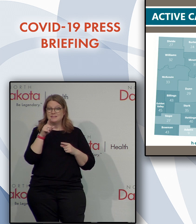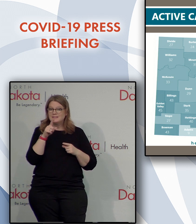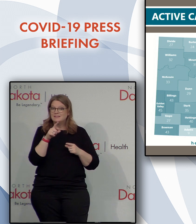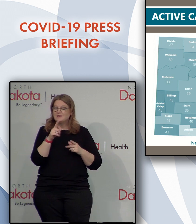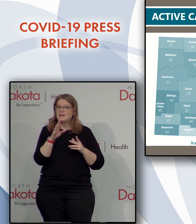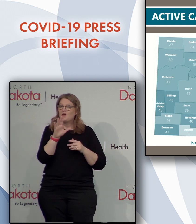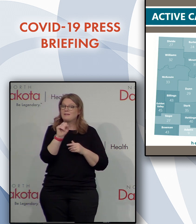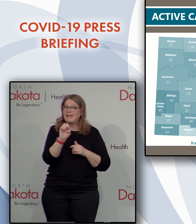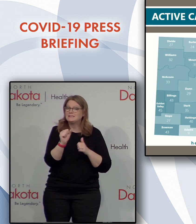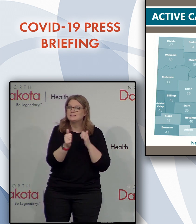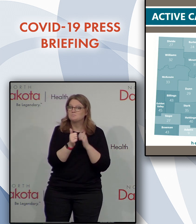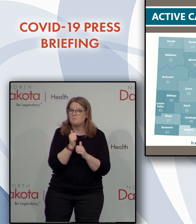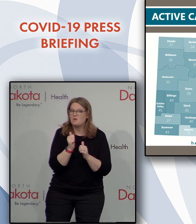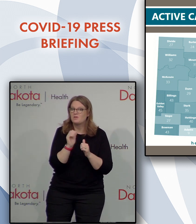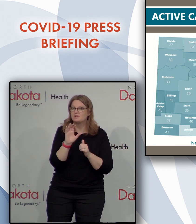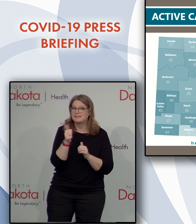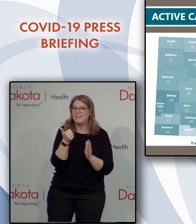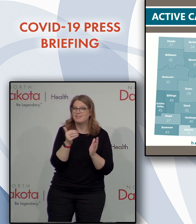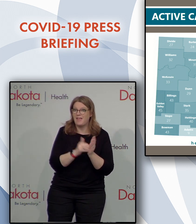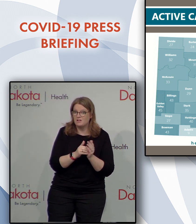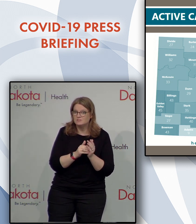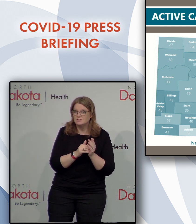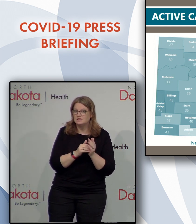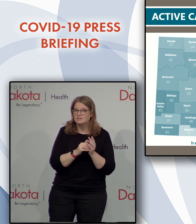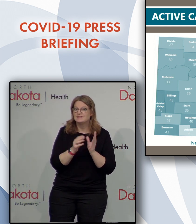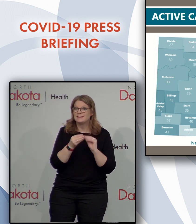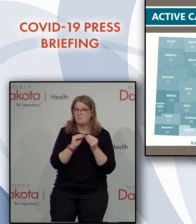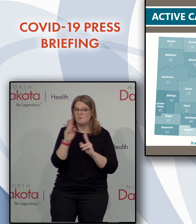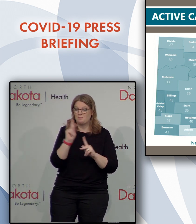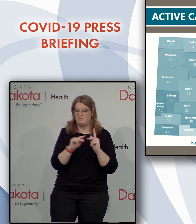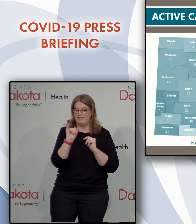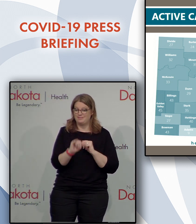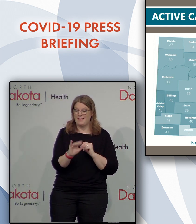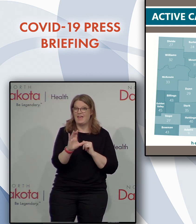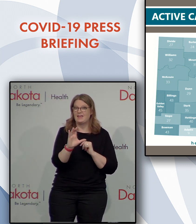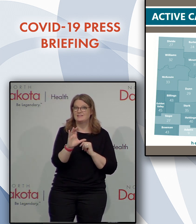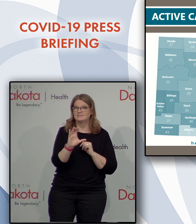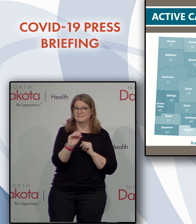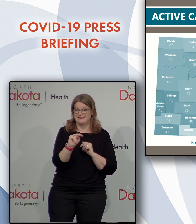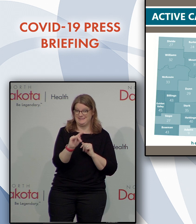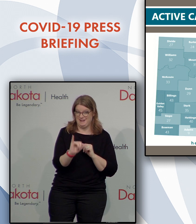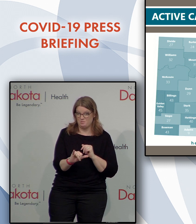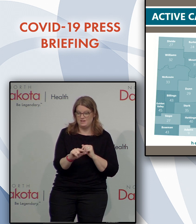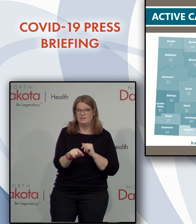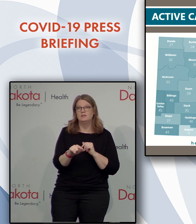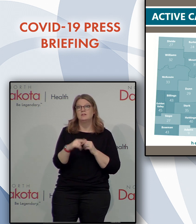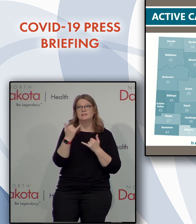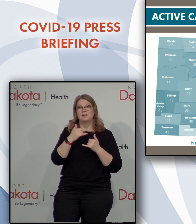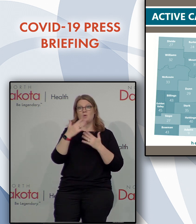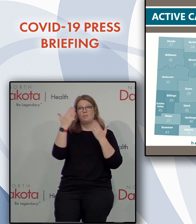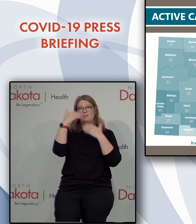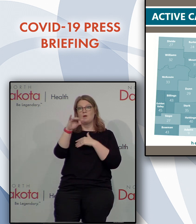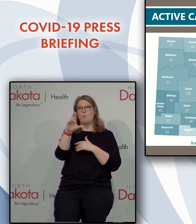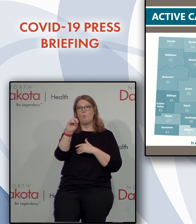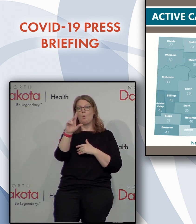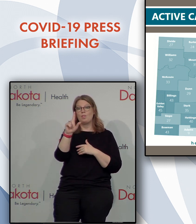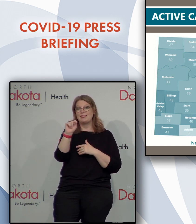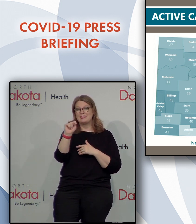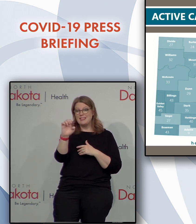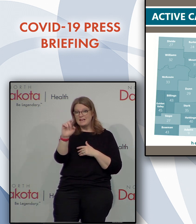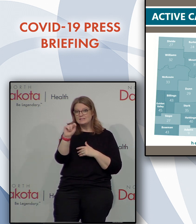per population, we can see that in the north central part of the state right now, where it's darker up there, Rolette,